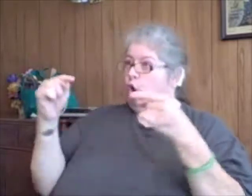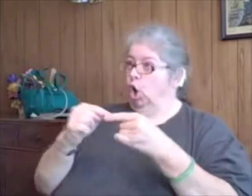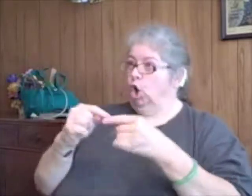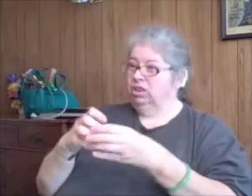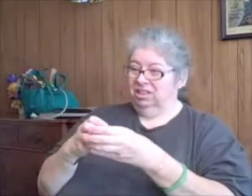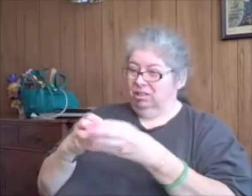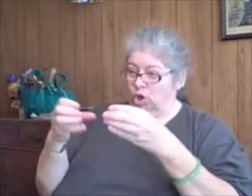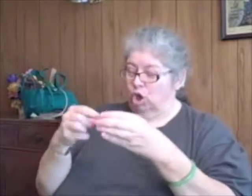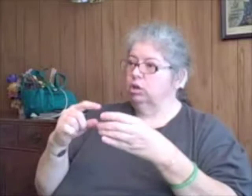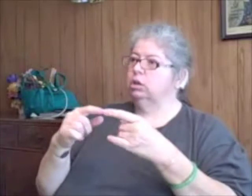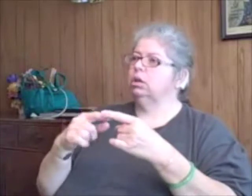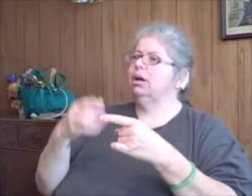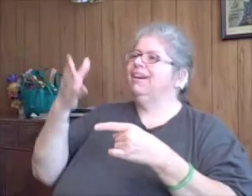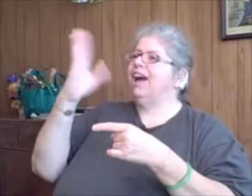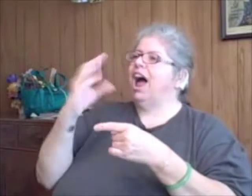And that's how the pearl is made.